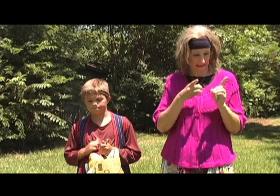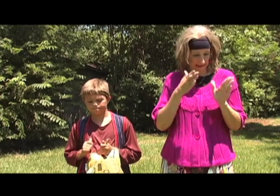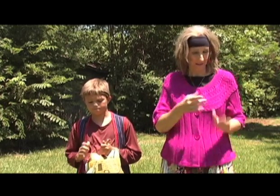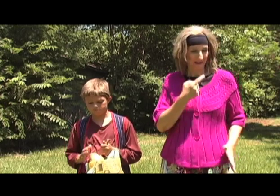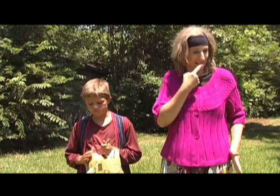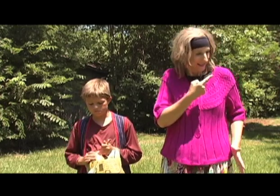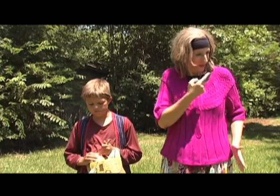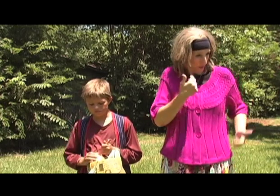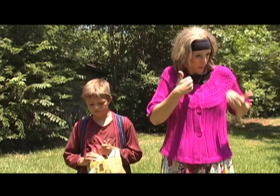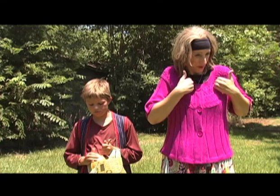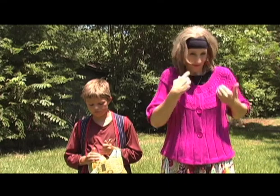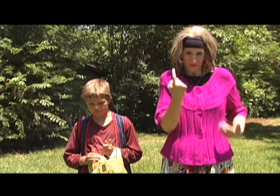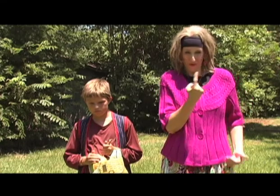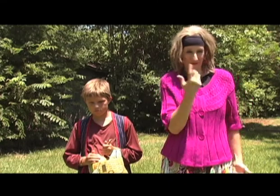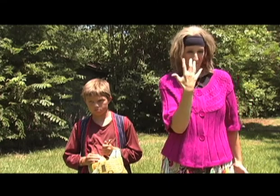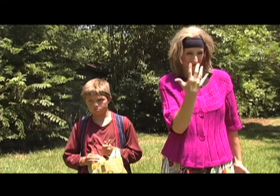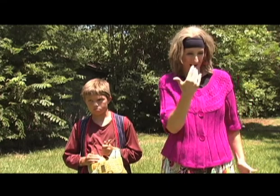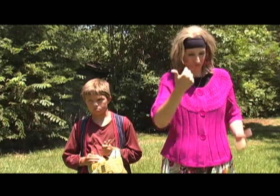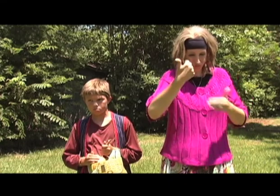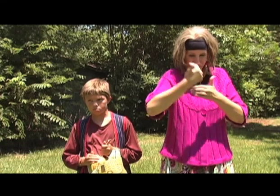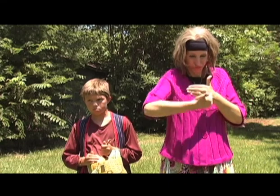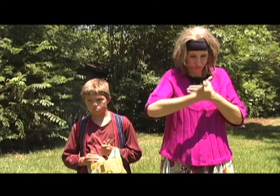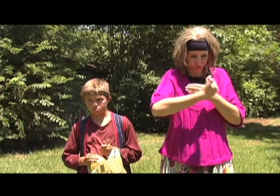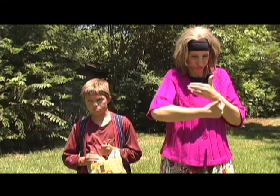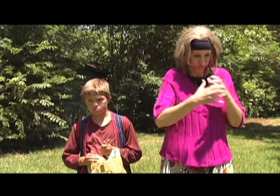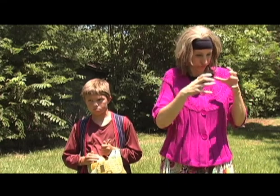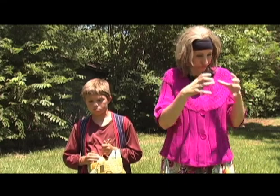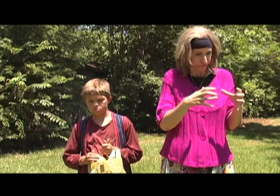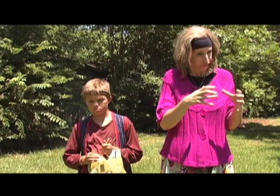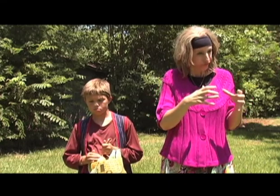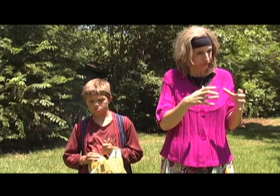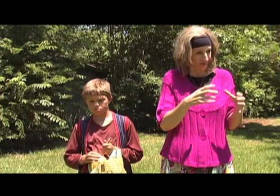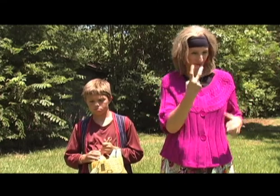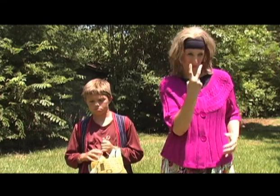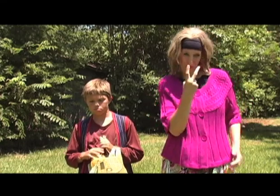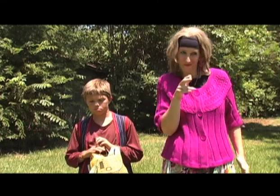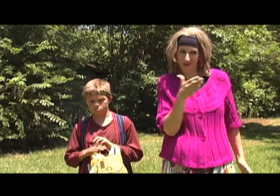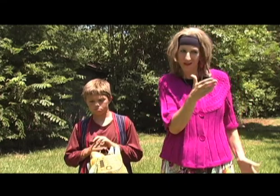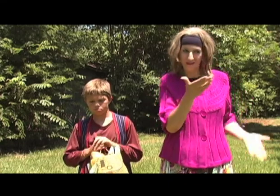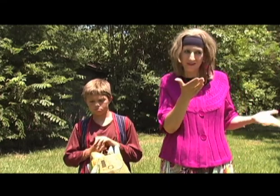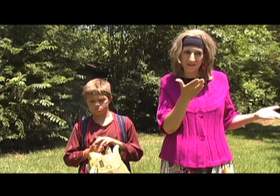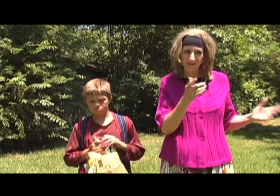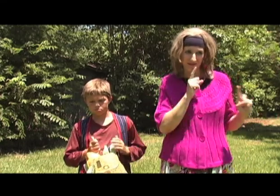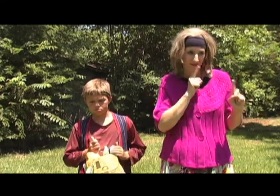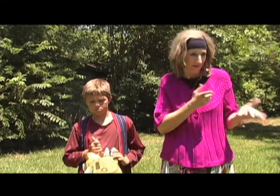The disciples said, "But we only have 5 loaves of bread and 2 fish."